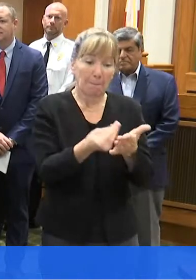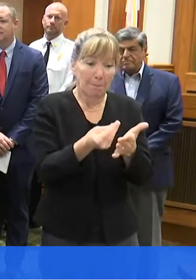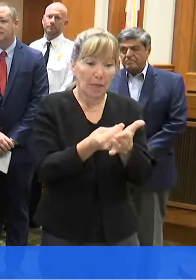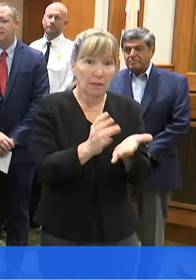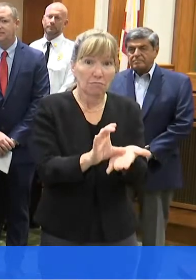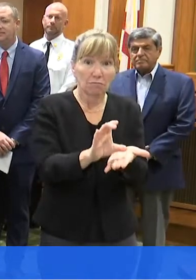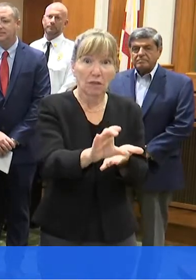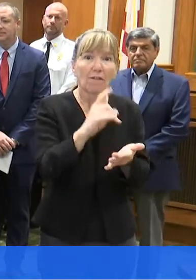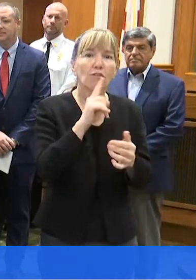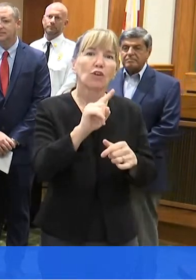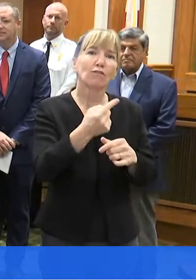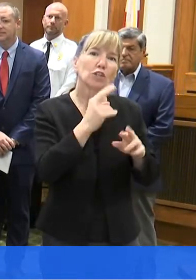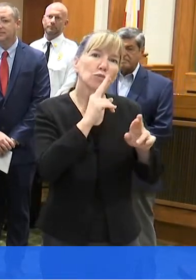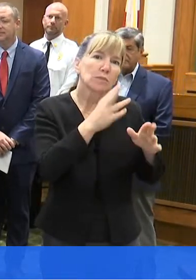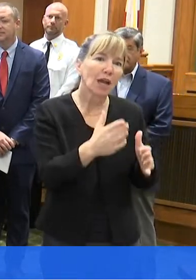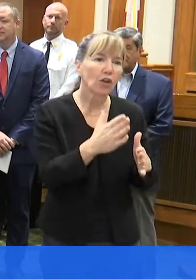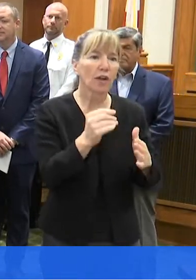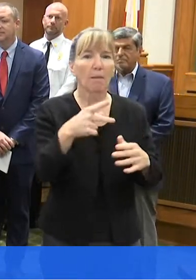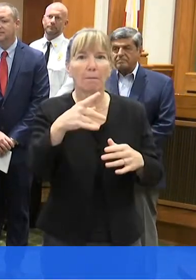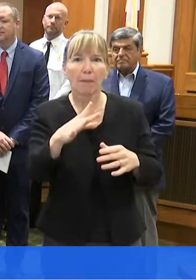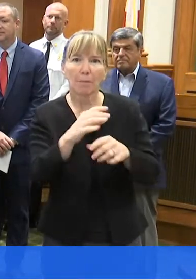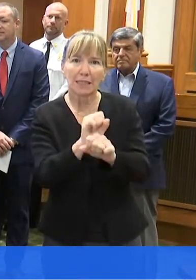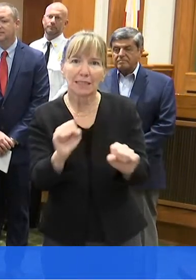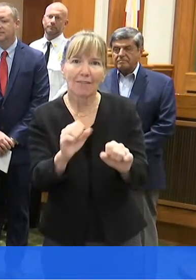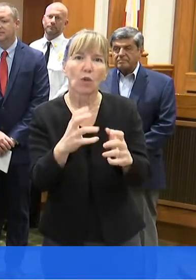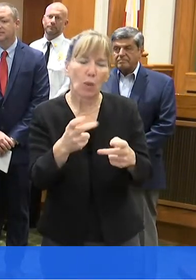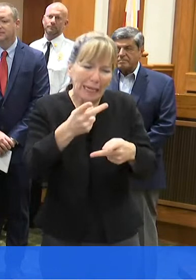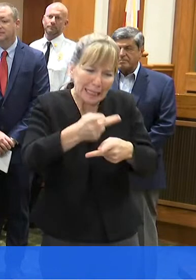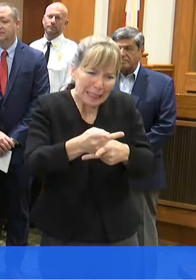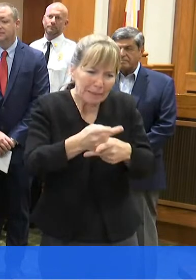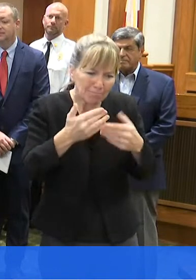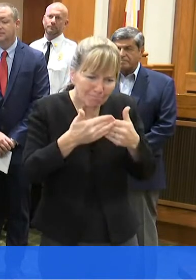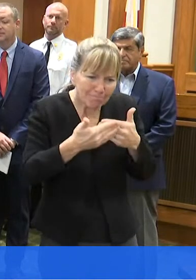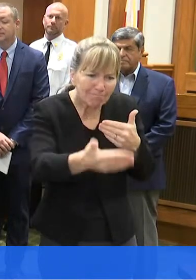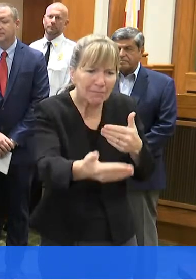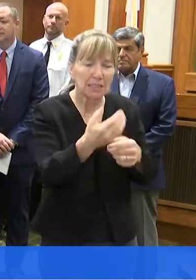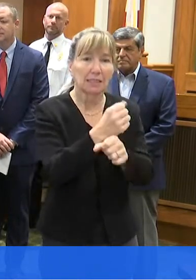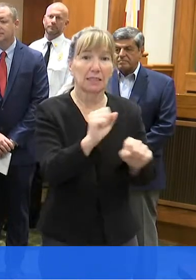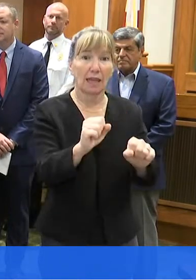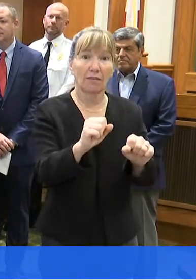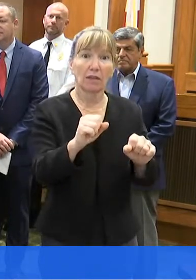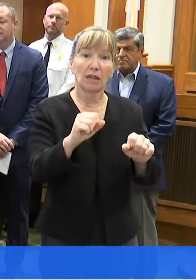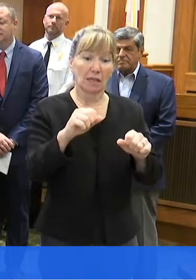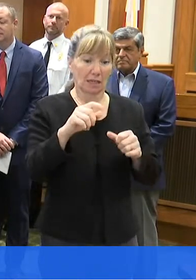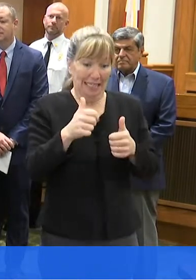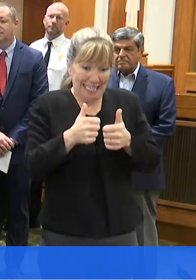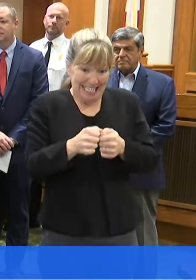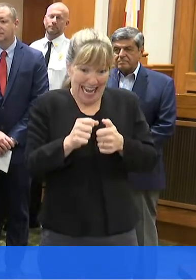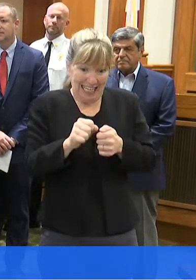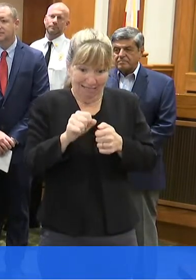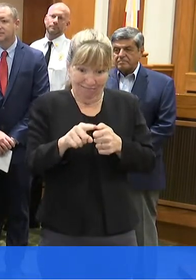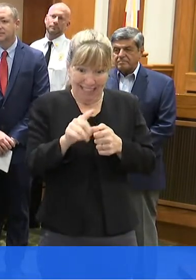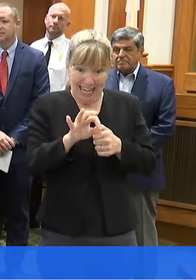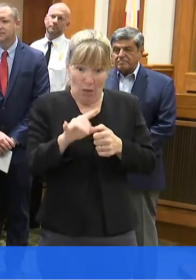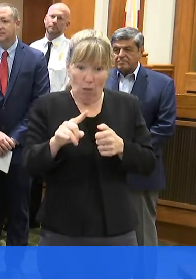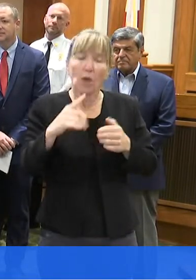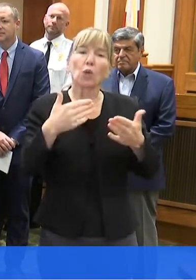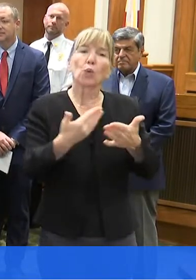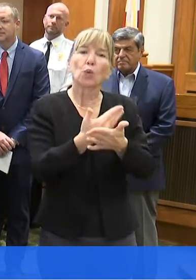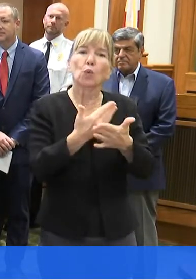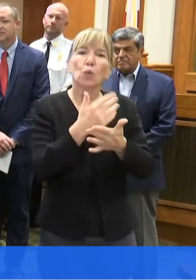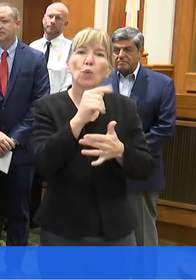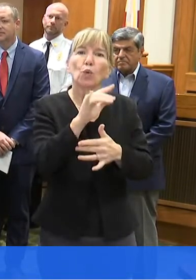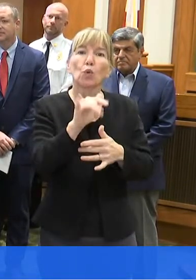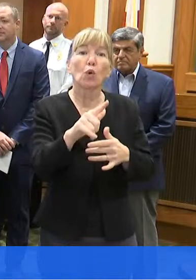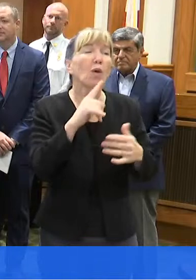towards our first responders and our public safety so that we can keep it that way. This is a new tool for our growing population. They say we may have 1